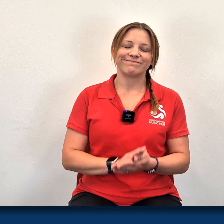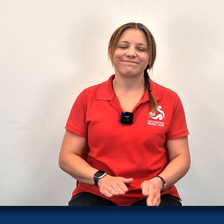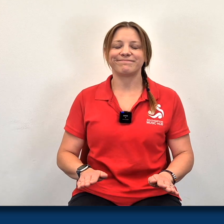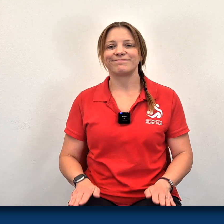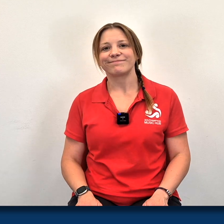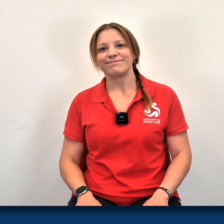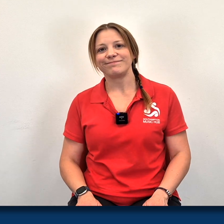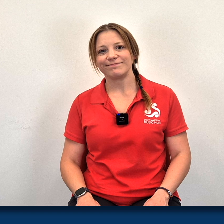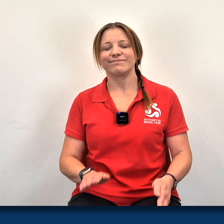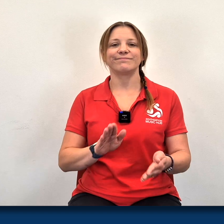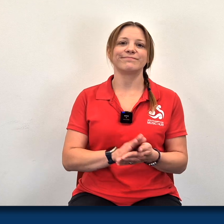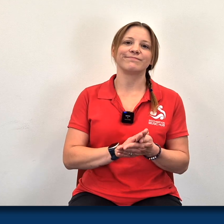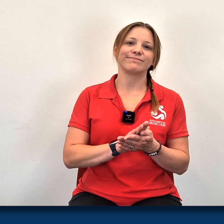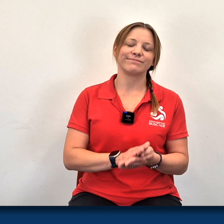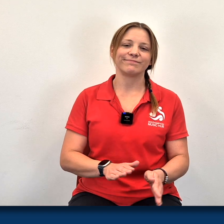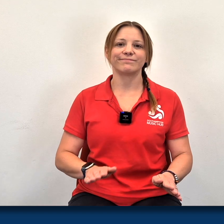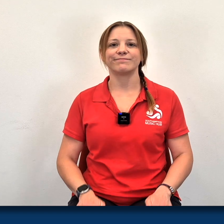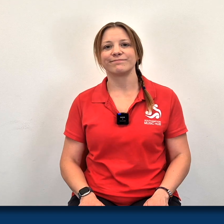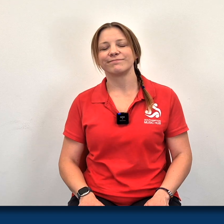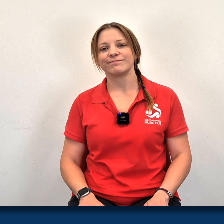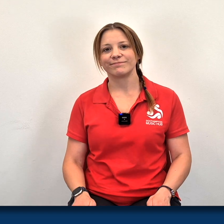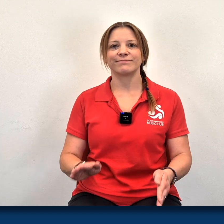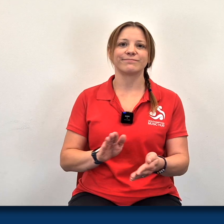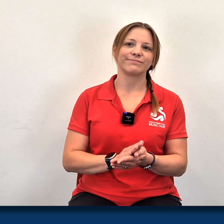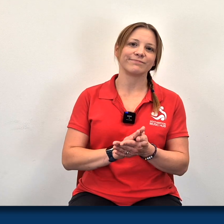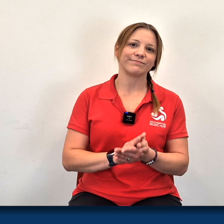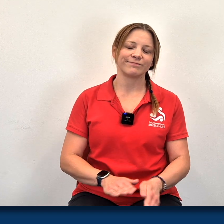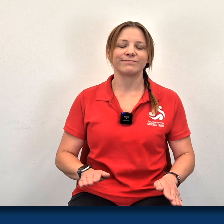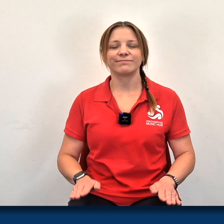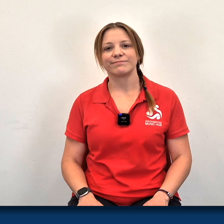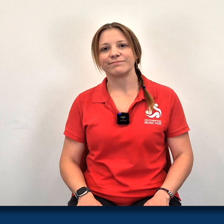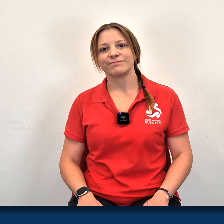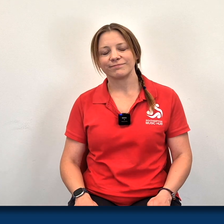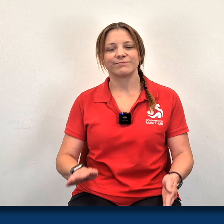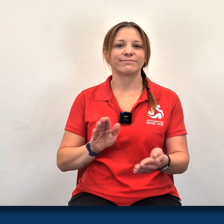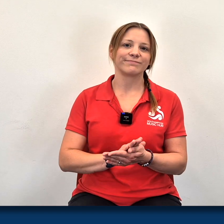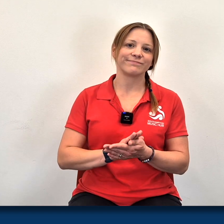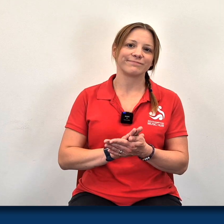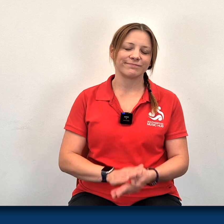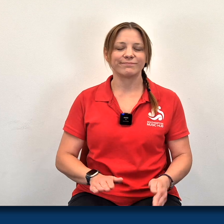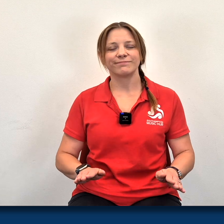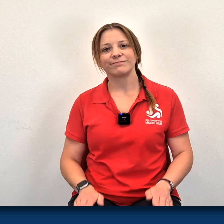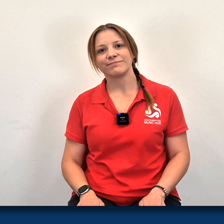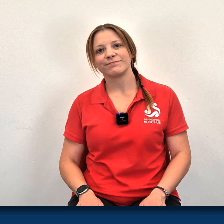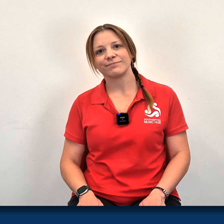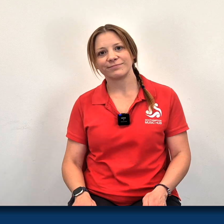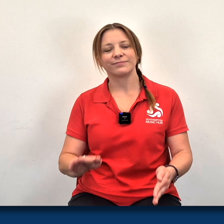The penguins and the pangolins and kangaroos said, if you help us escape, we'll come along with